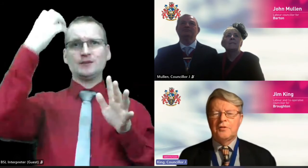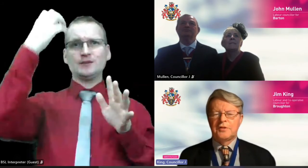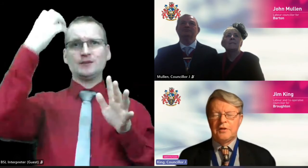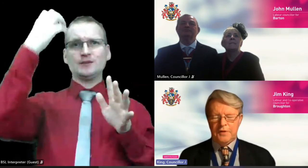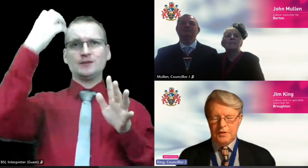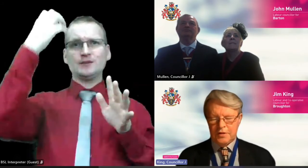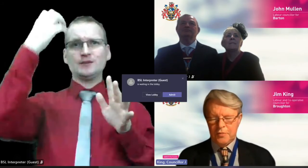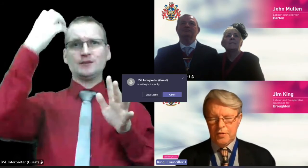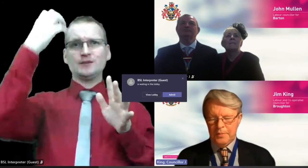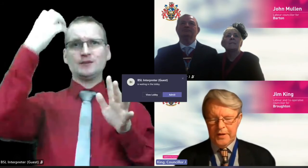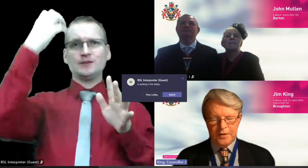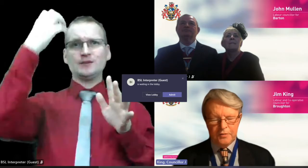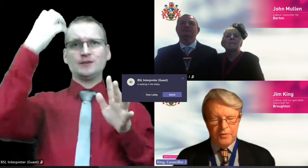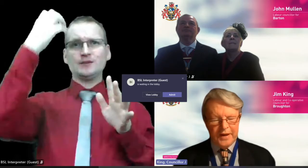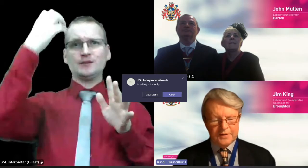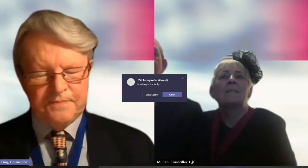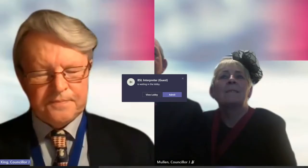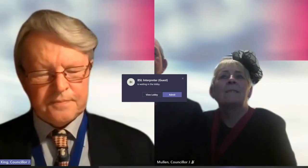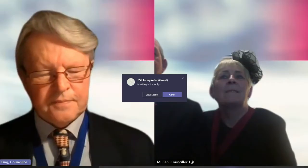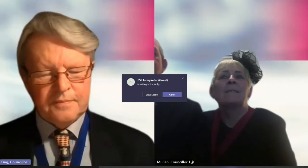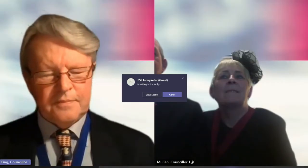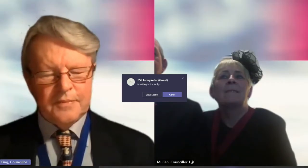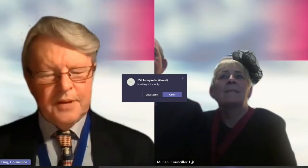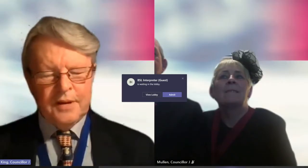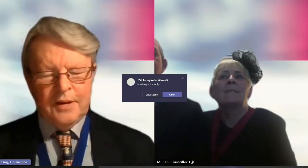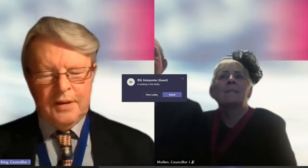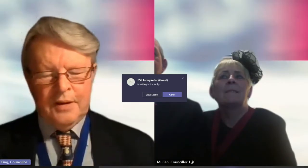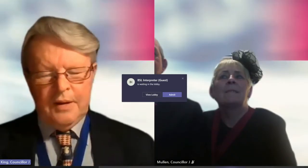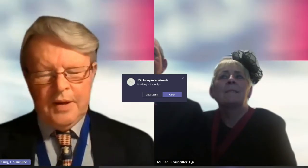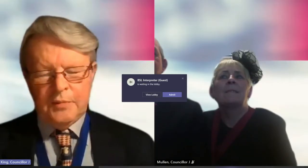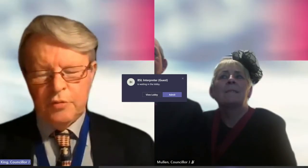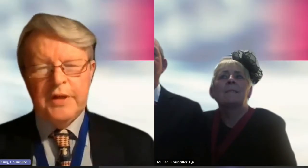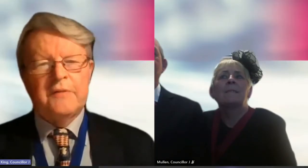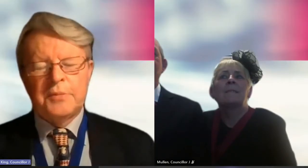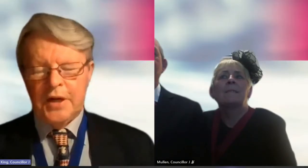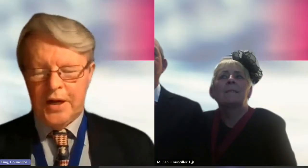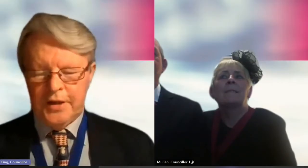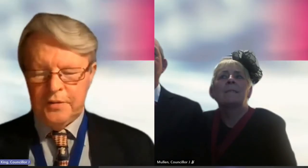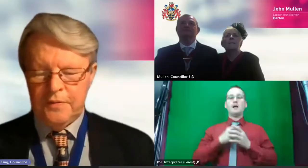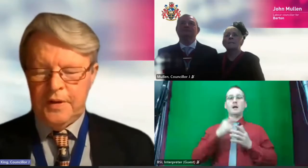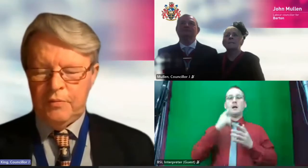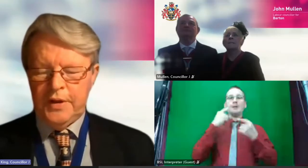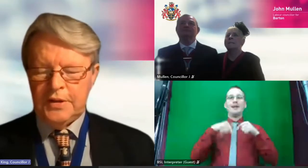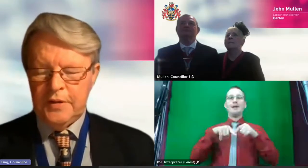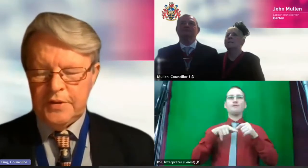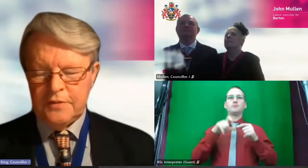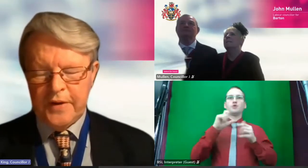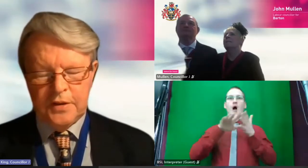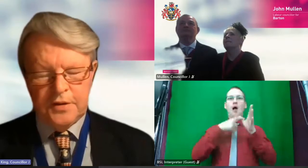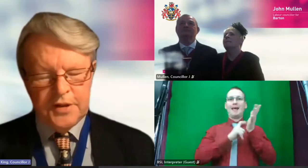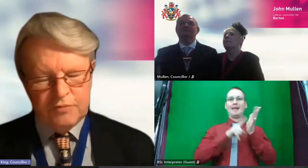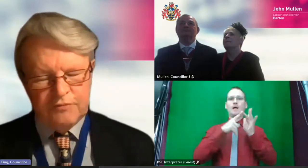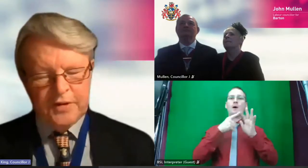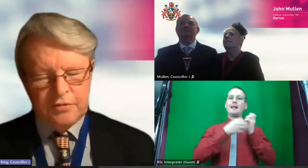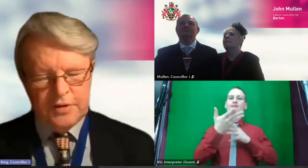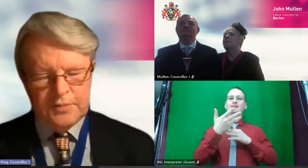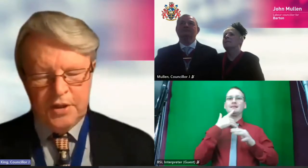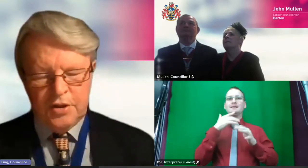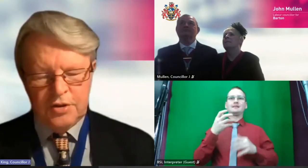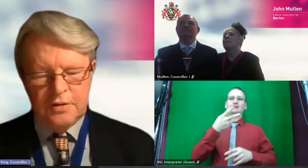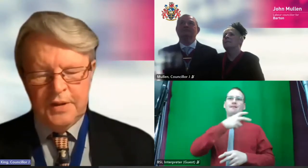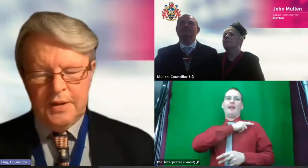the longest serving Ceremonial Mayor that we've had. And I'm sure we'll hear from Charlie when he delivers his